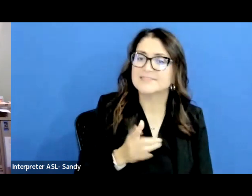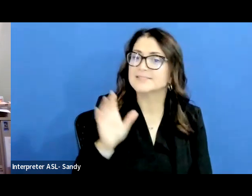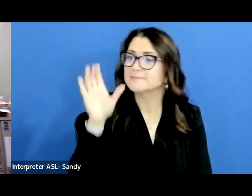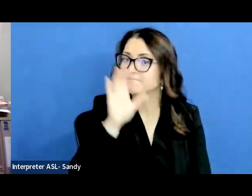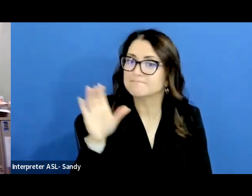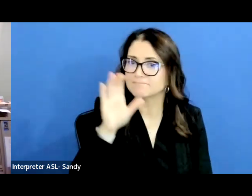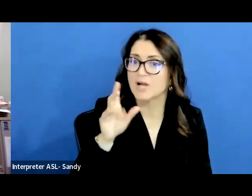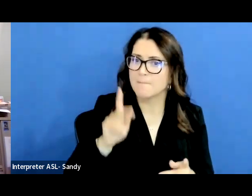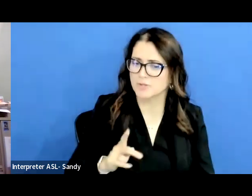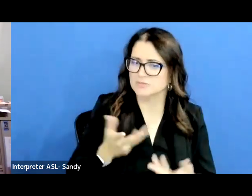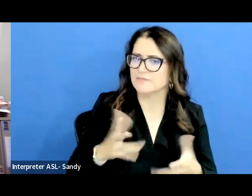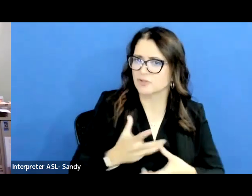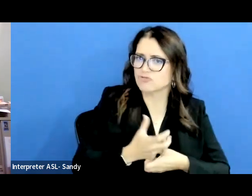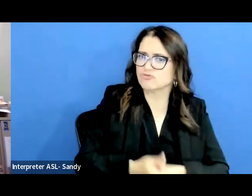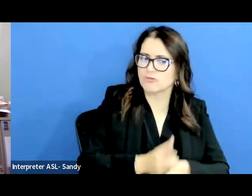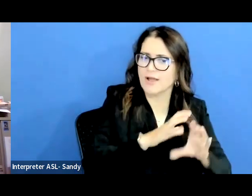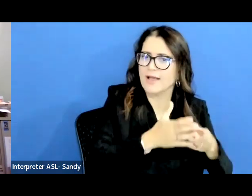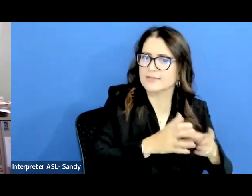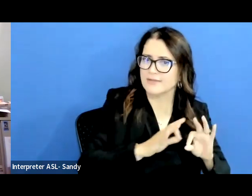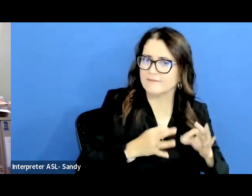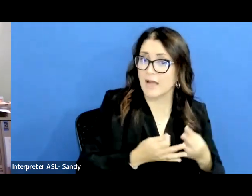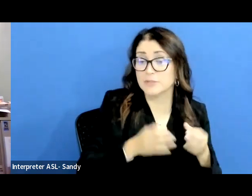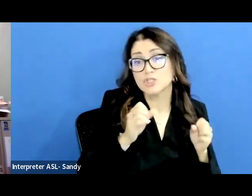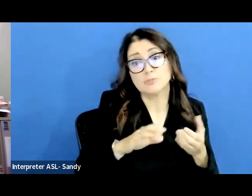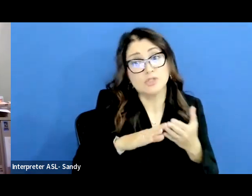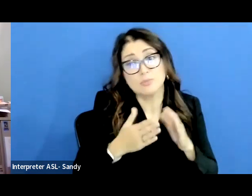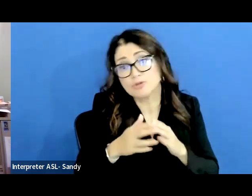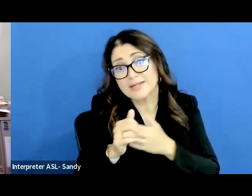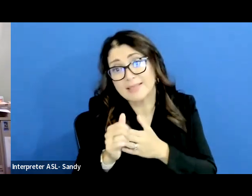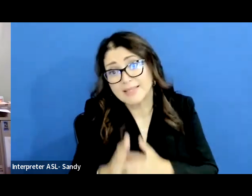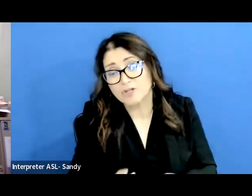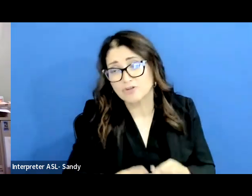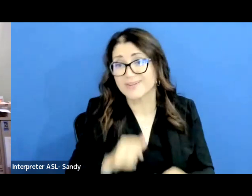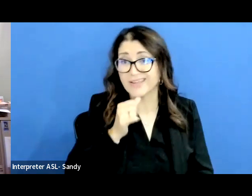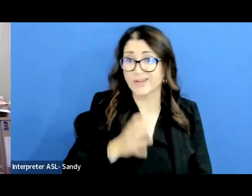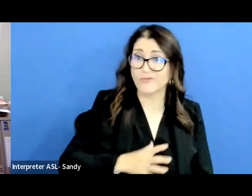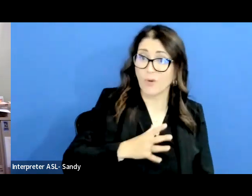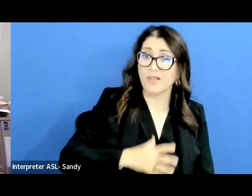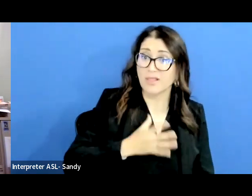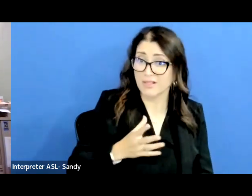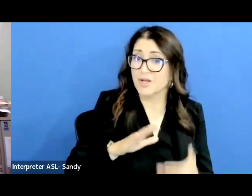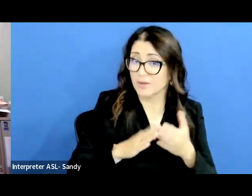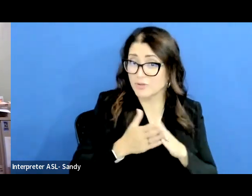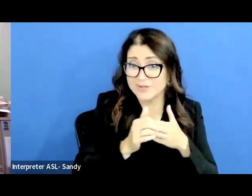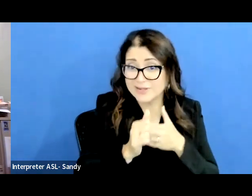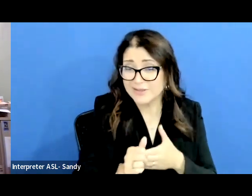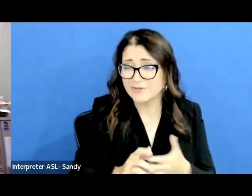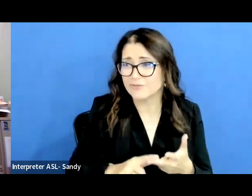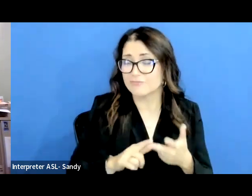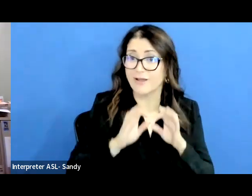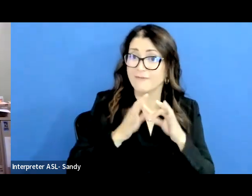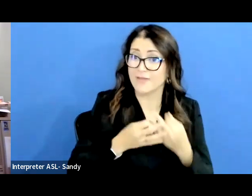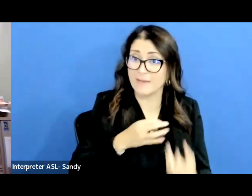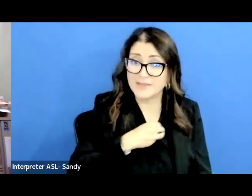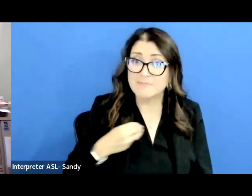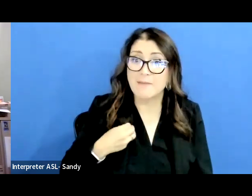family. It could be a community leader, it could be an informal community leader, a family member that you